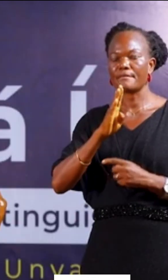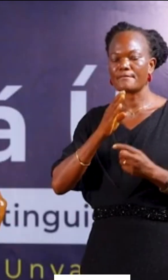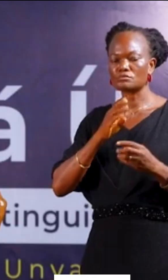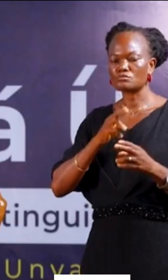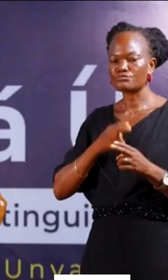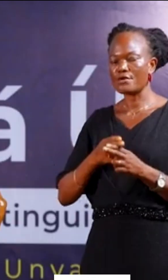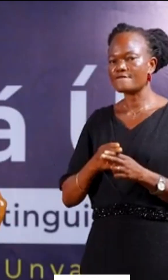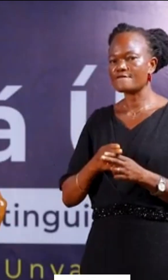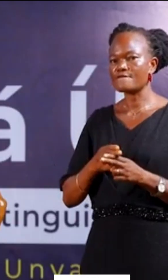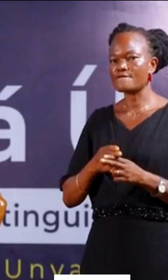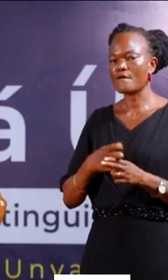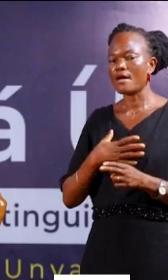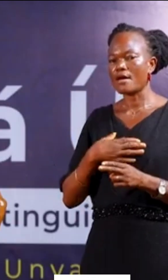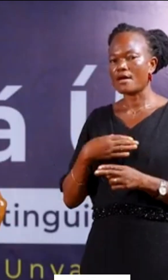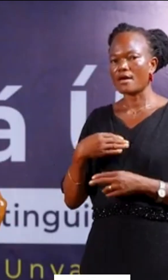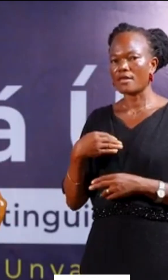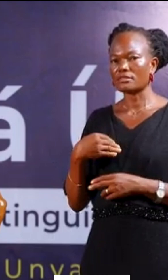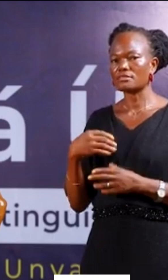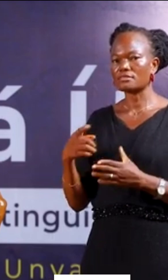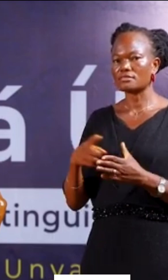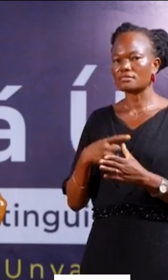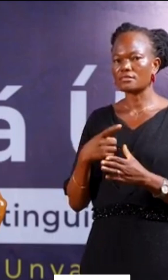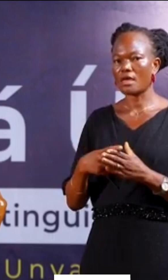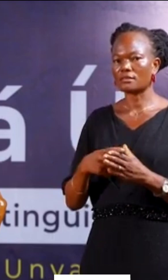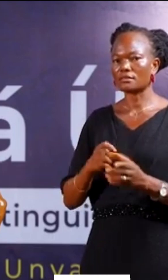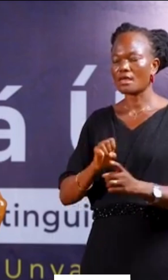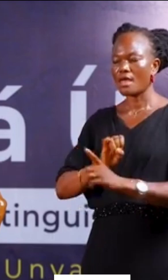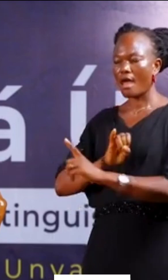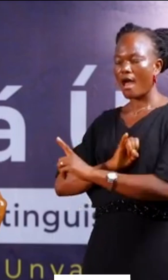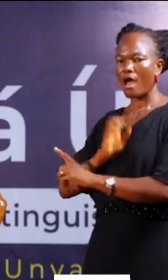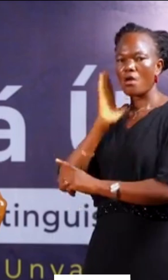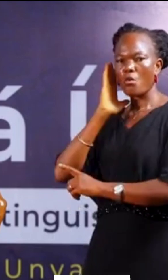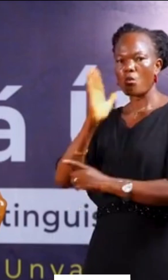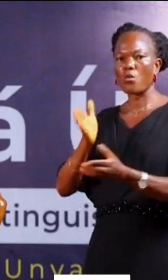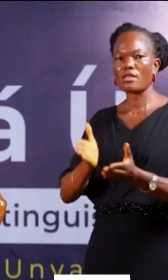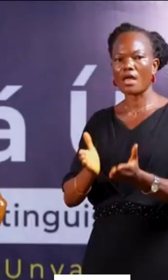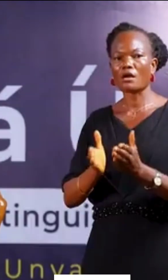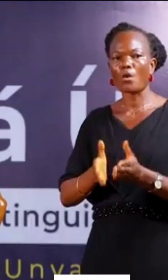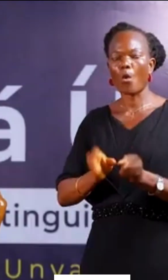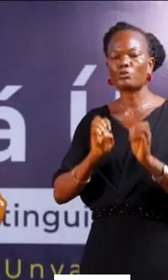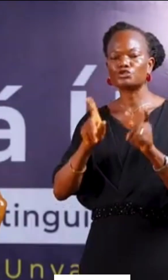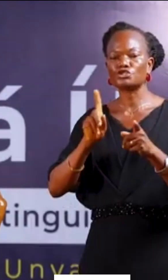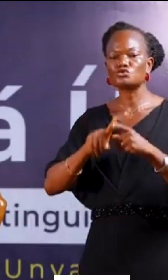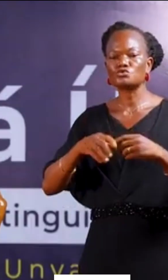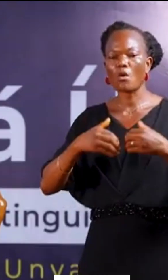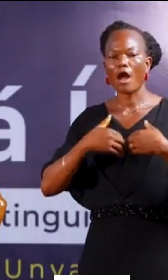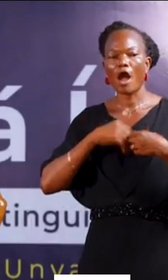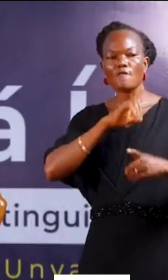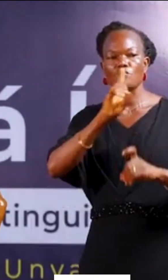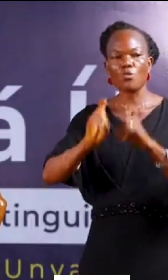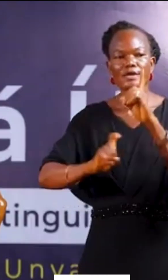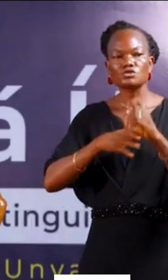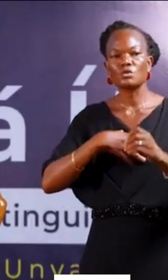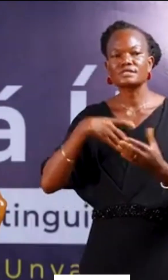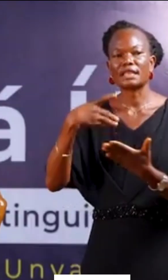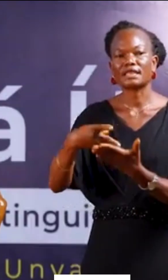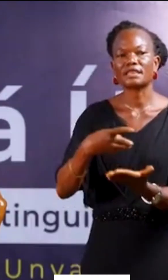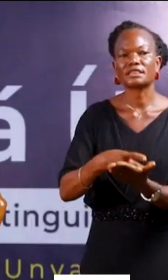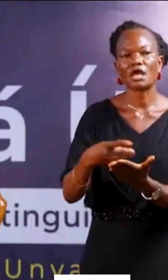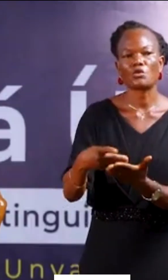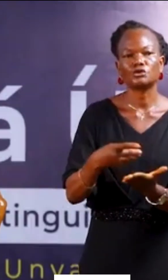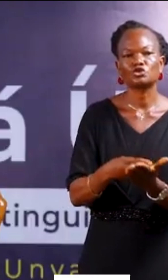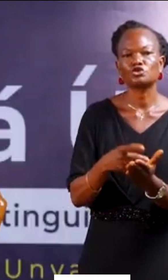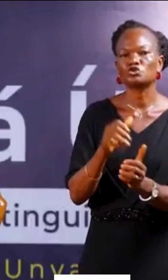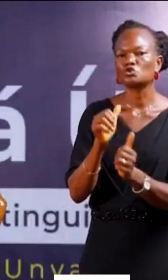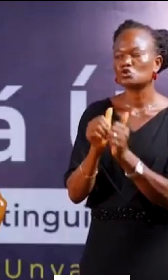brief, and then I would like an opportunity to have questions and interactions,